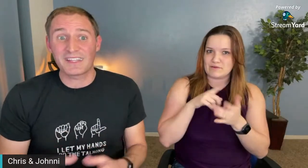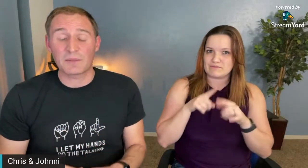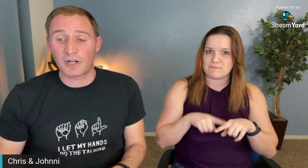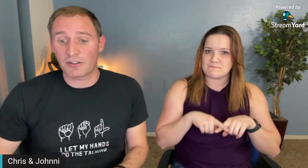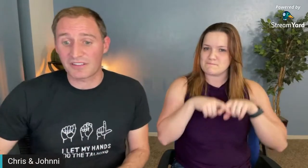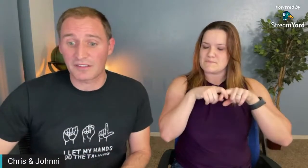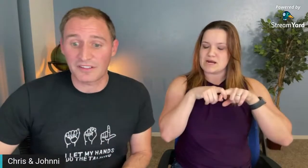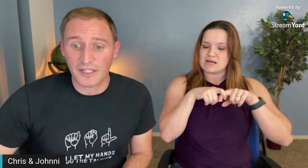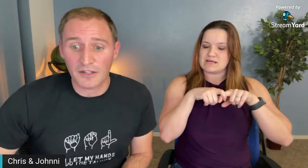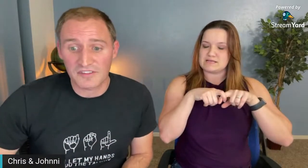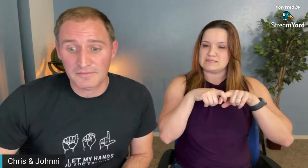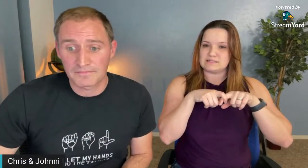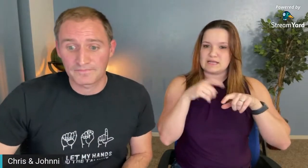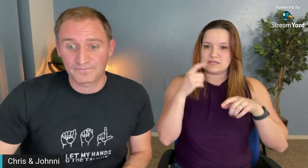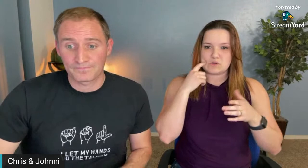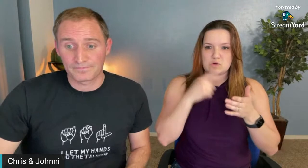that progress in ourselves.